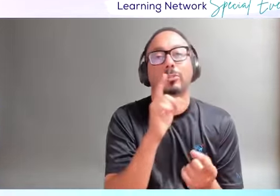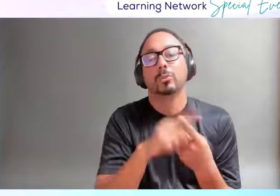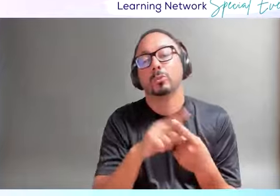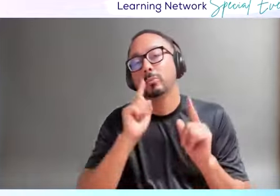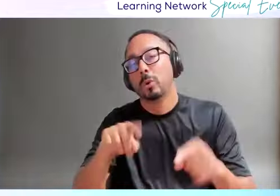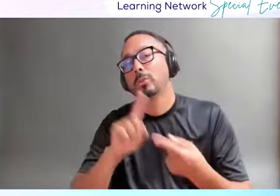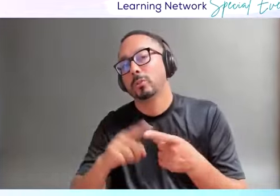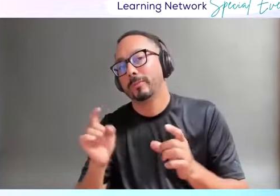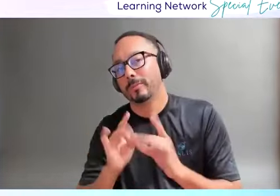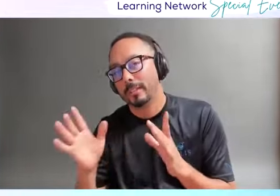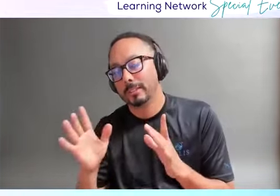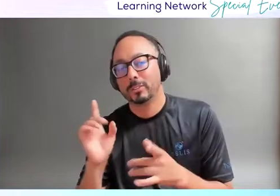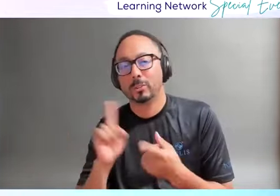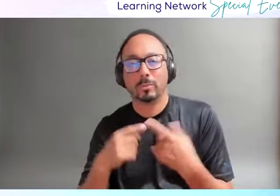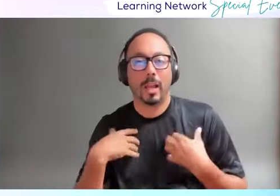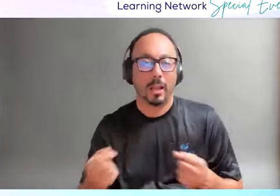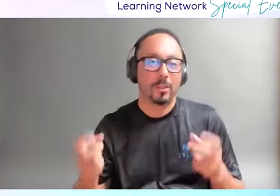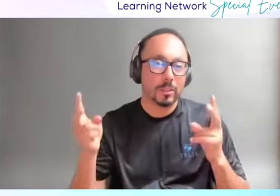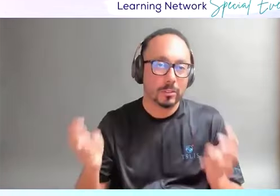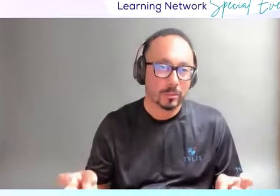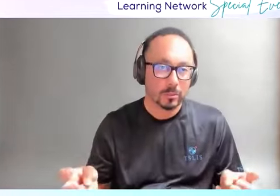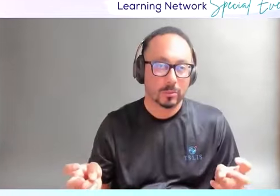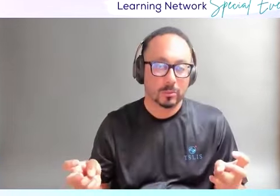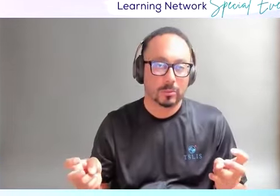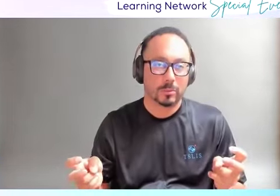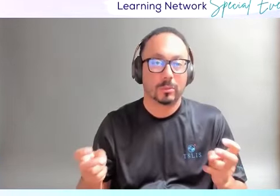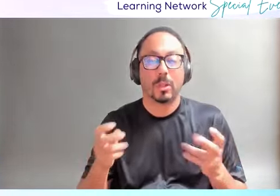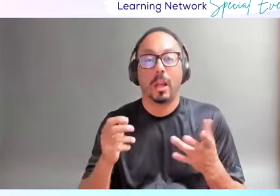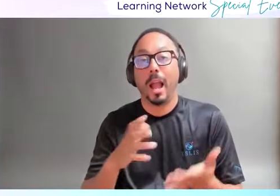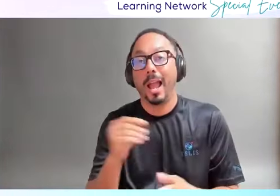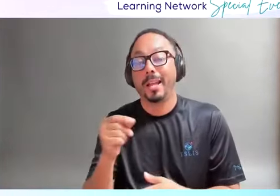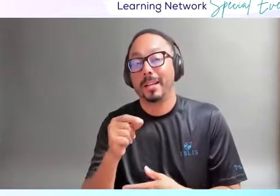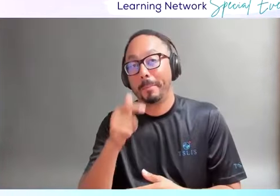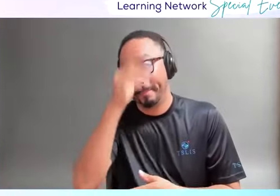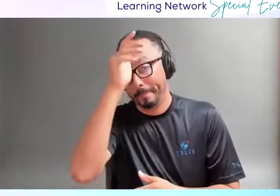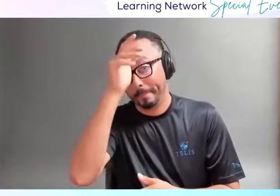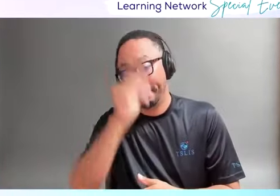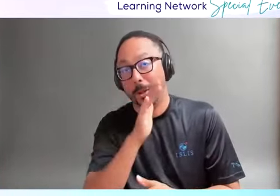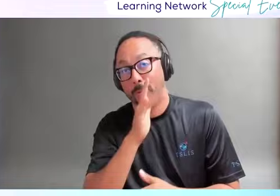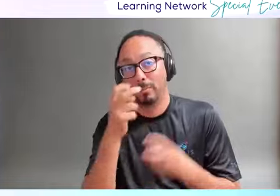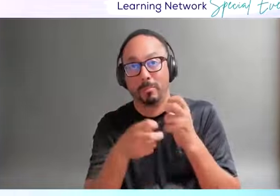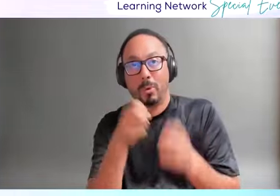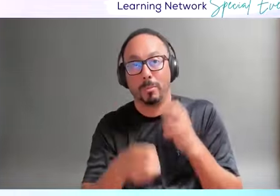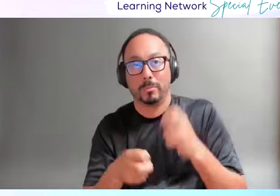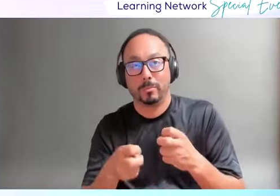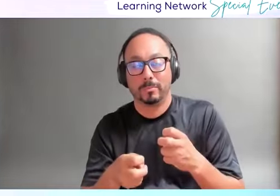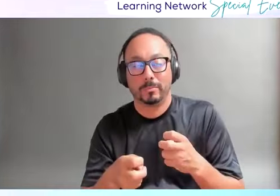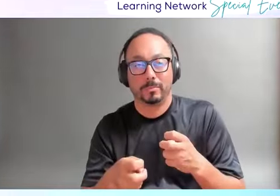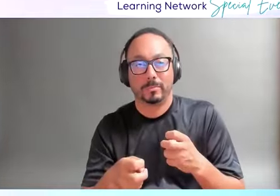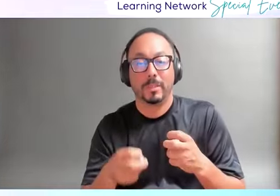to health issues, to parenting problems. And you can begin to see that substance use and violence